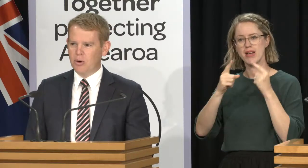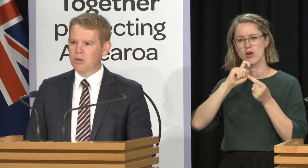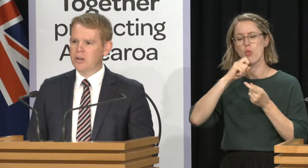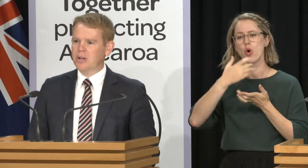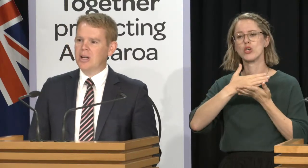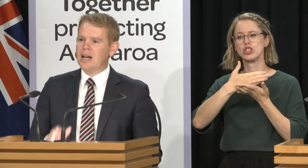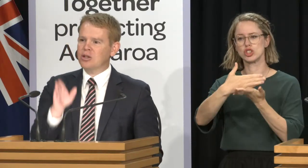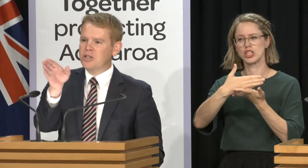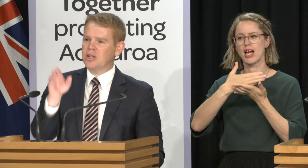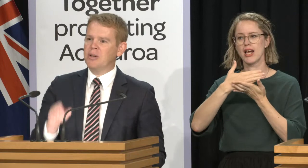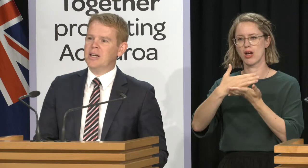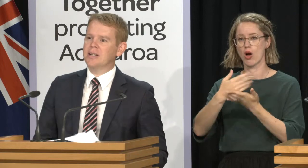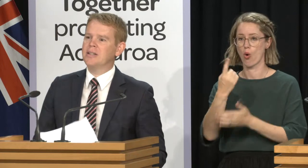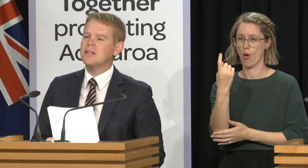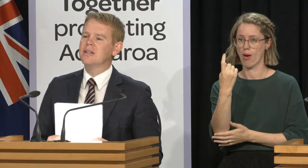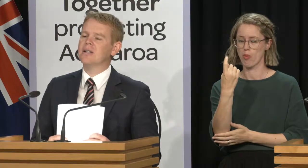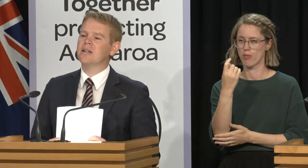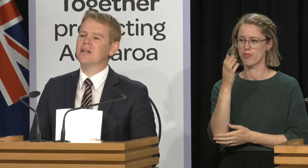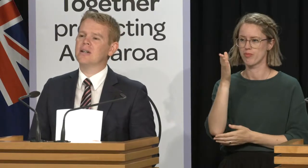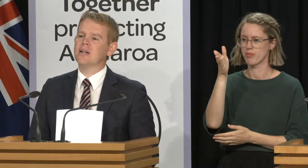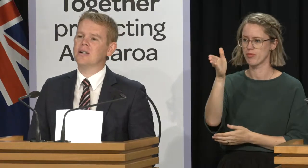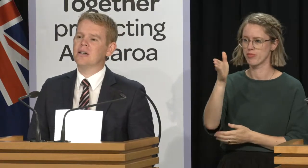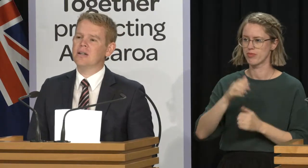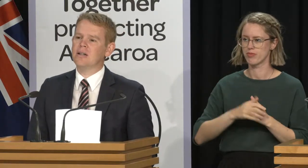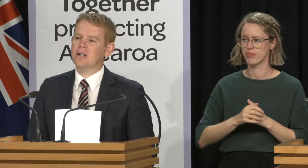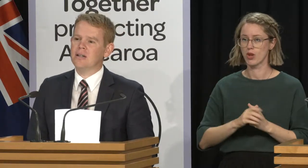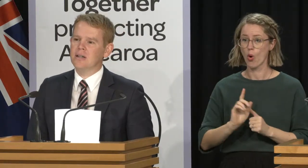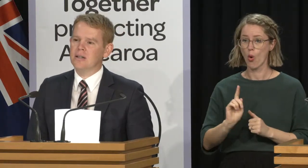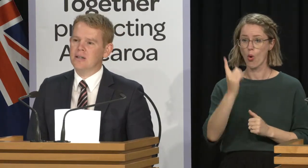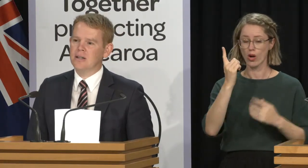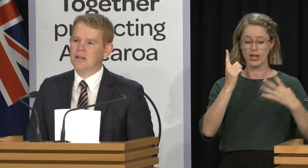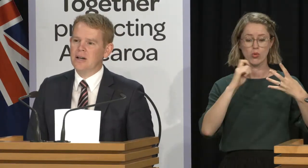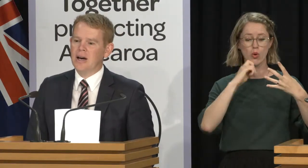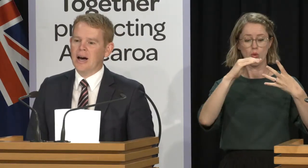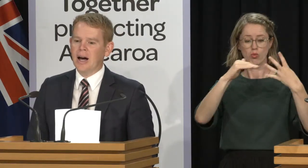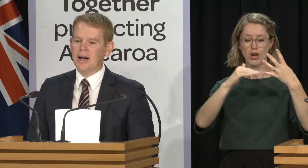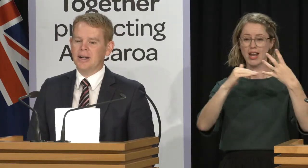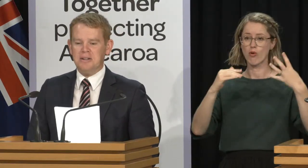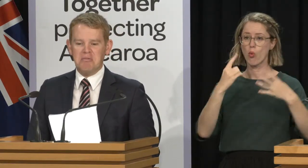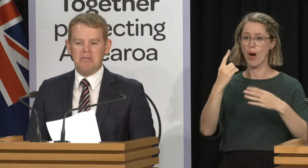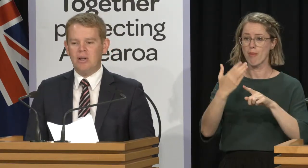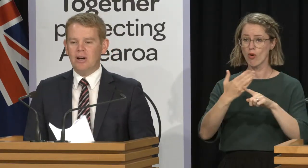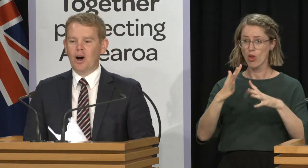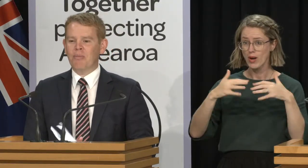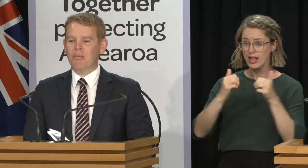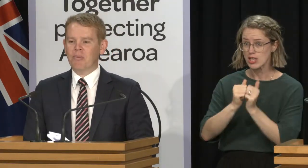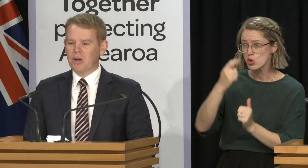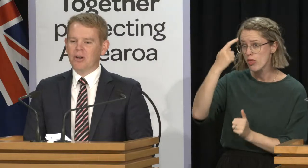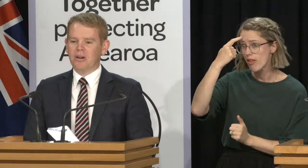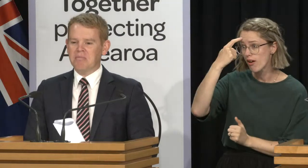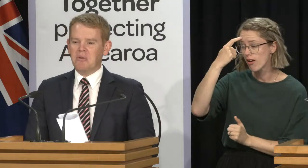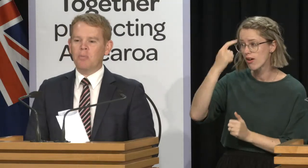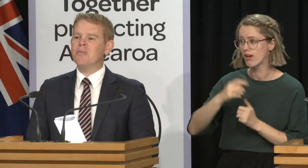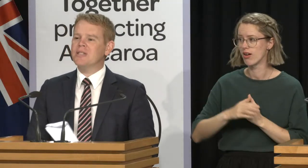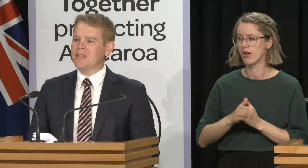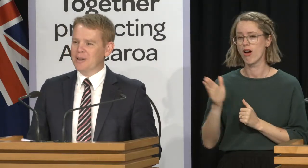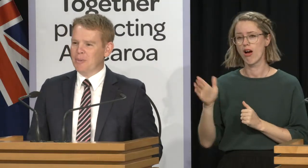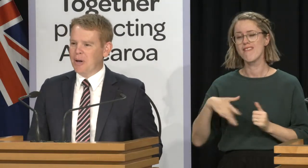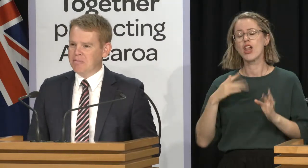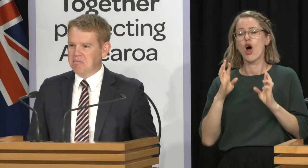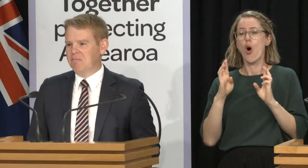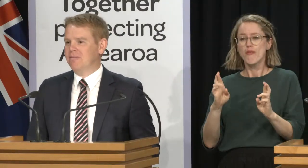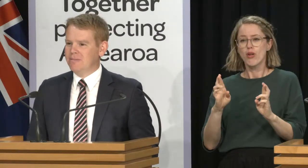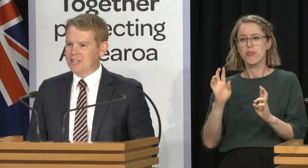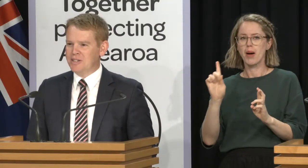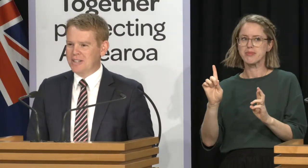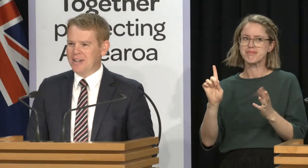that, we will. Last question, Amelia. How are things looking for Auckland moving to level 1 for the weekend? I'm optimistic,